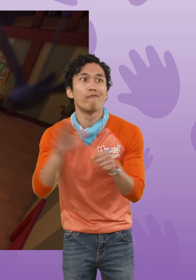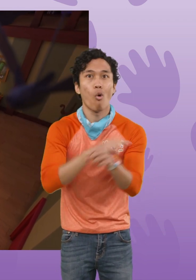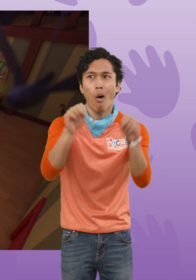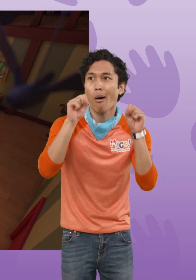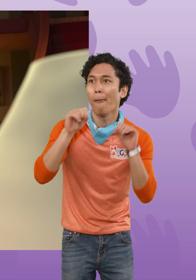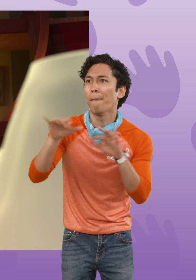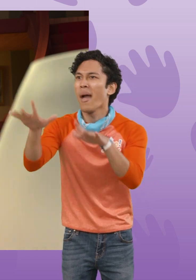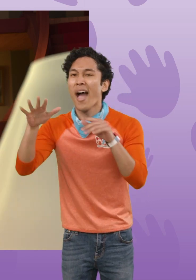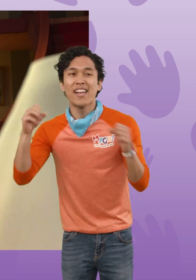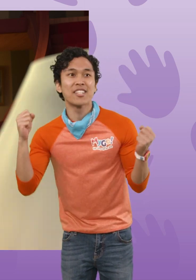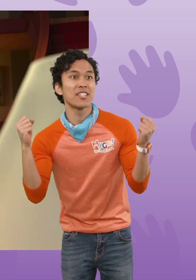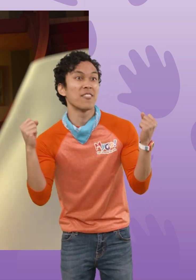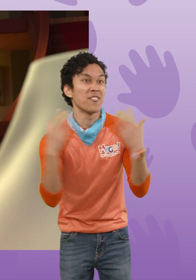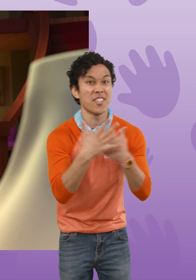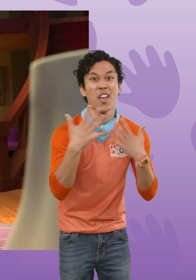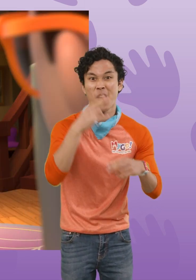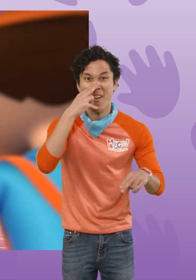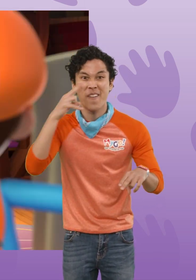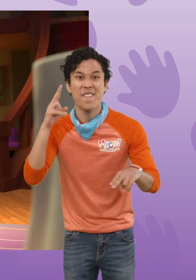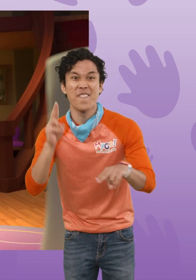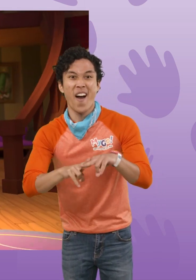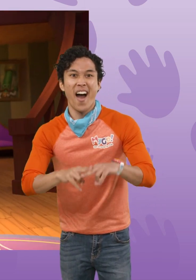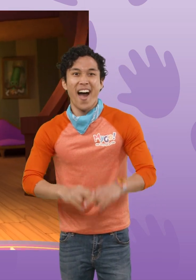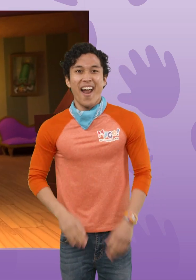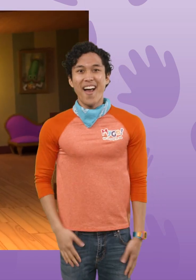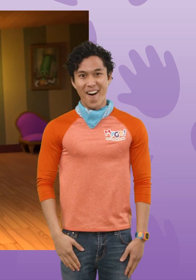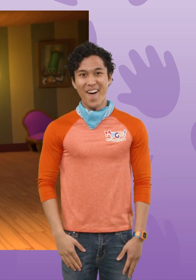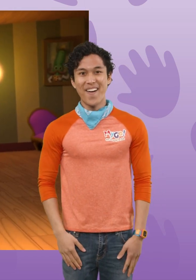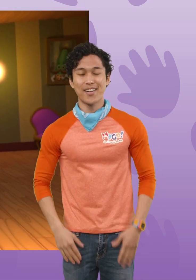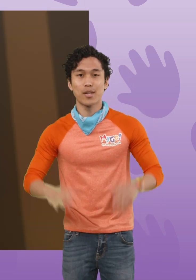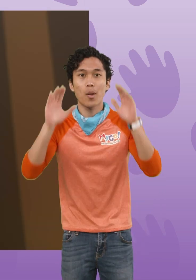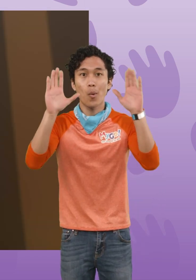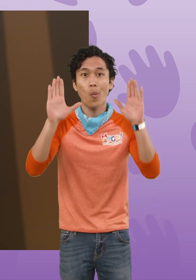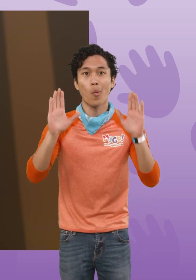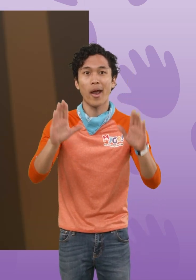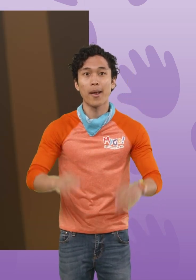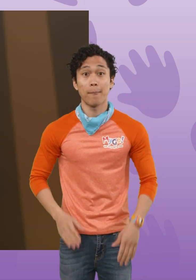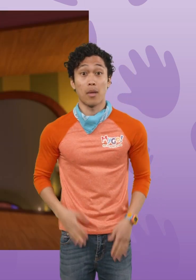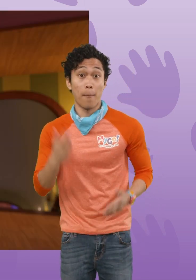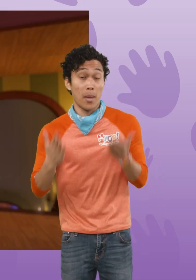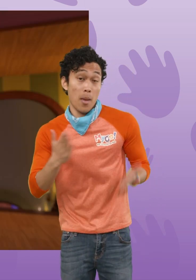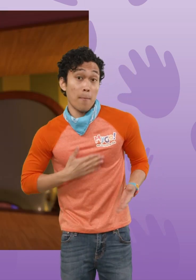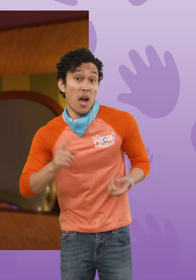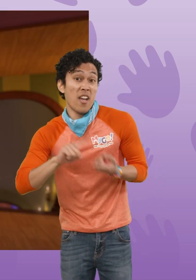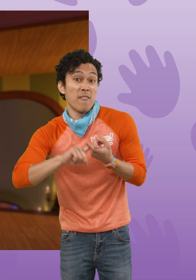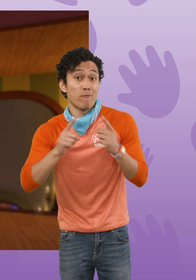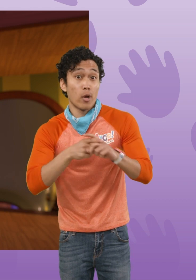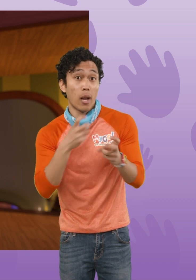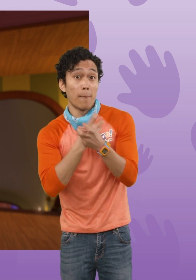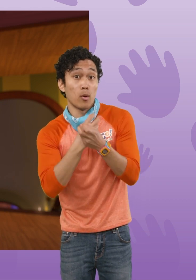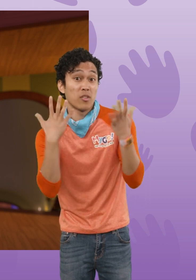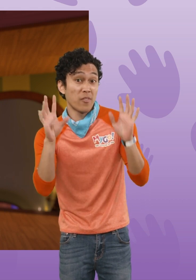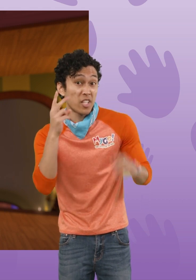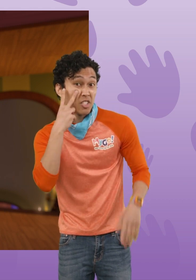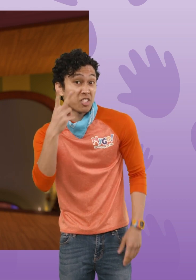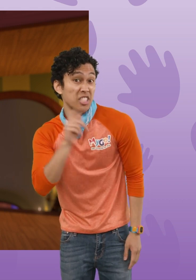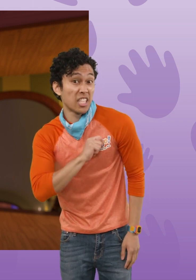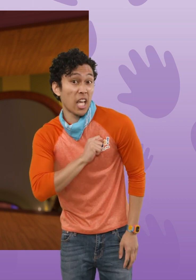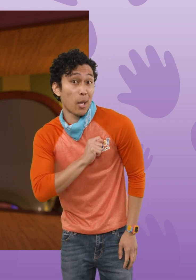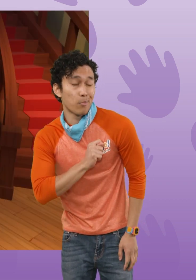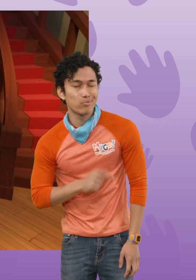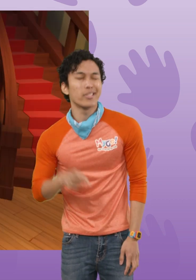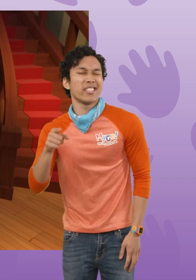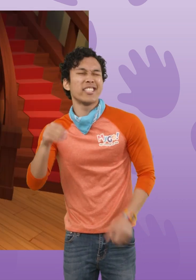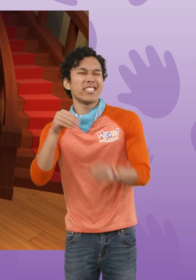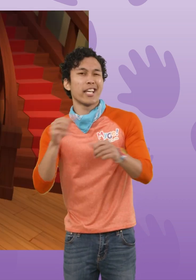of magical and spooky fun. Great! Maybe my friend Bones has seen Tabs.